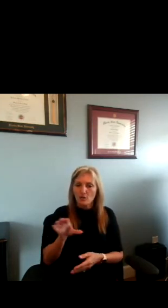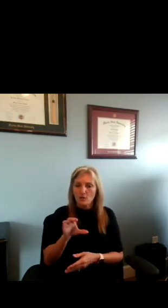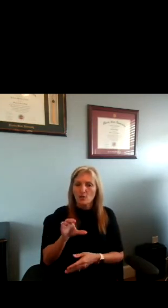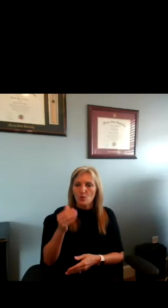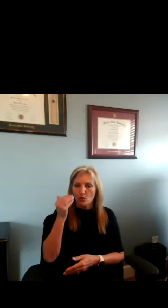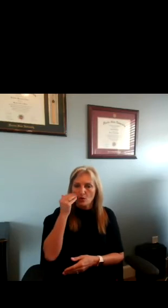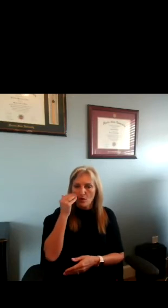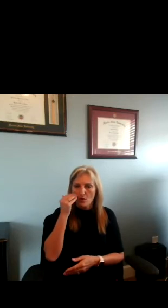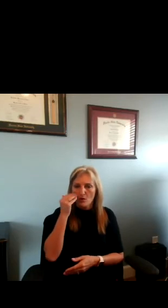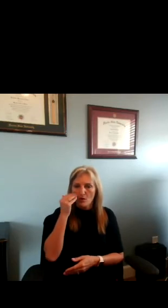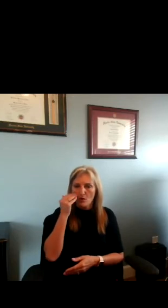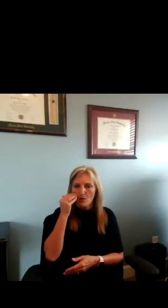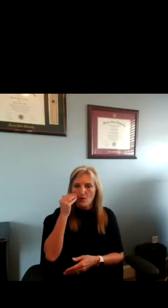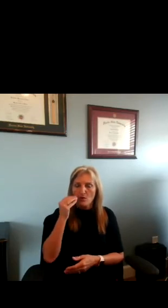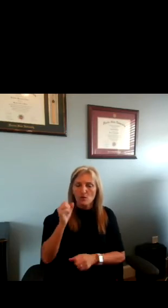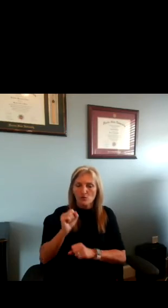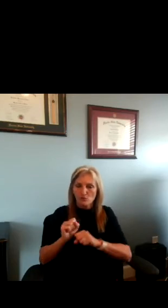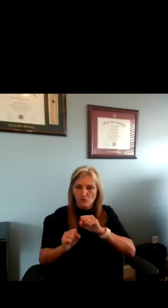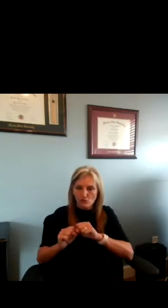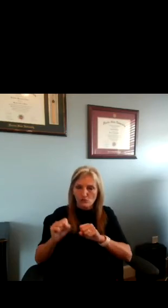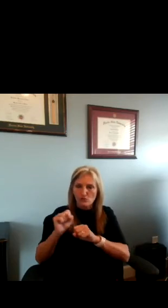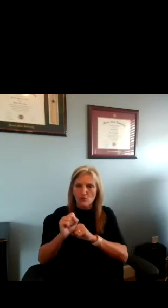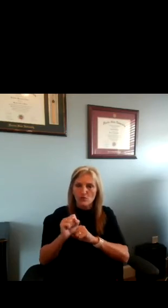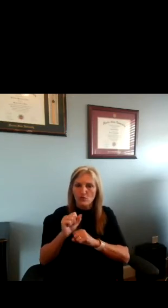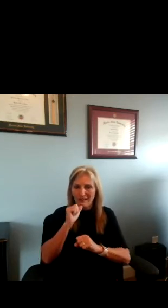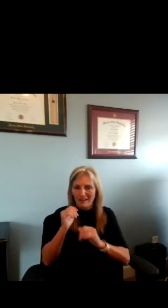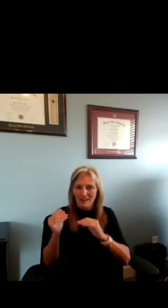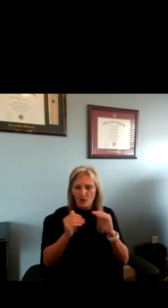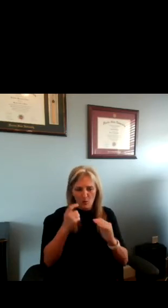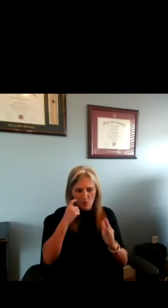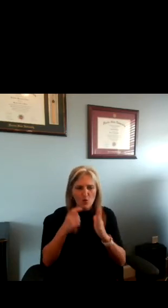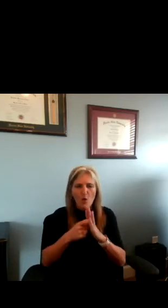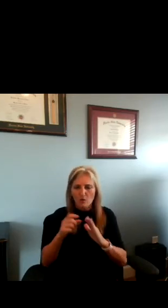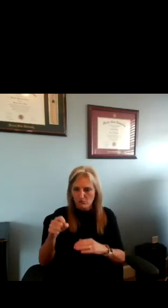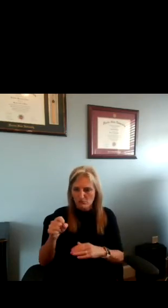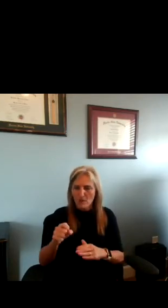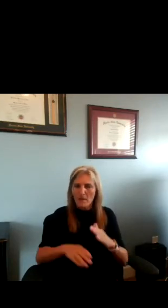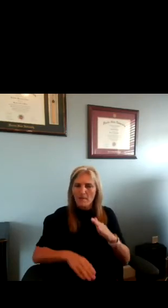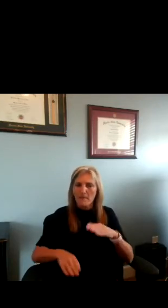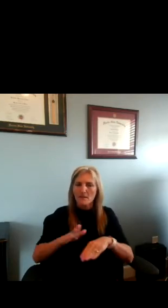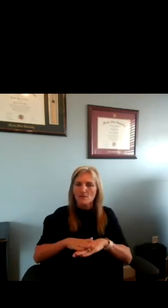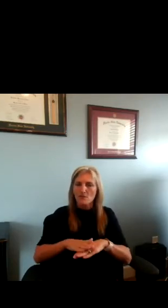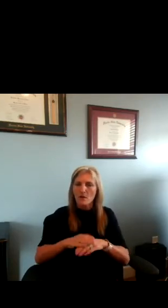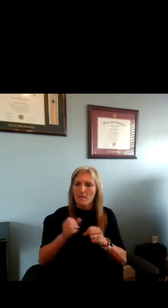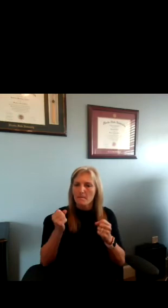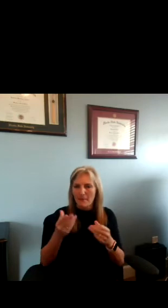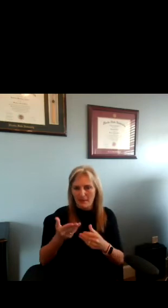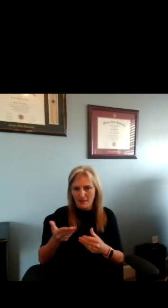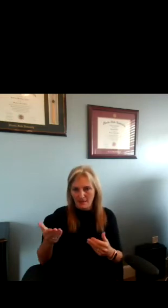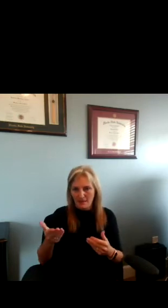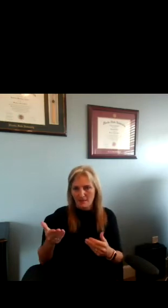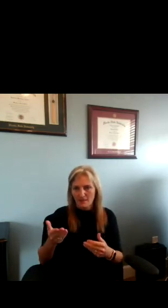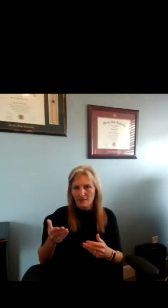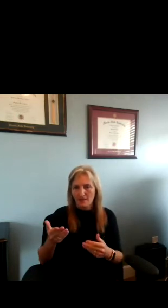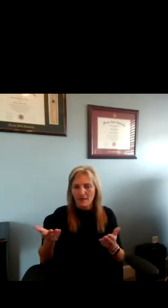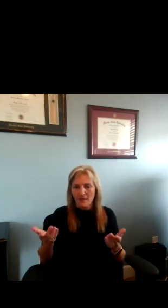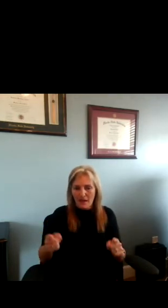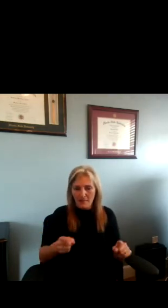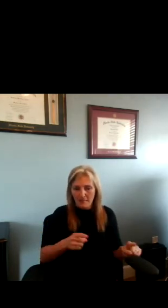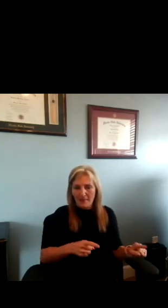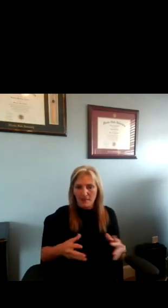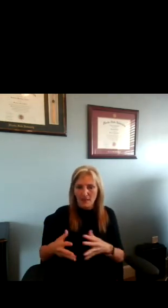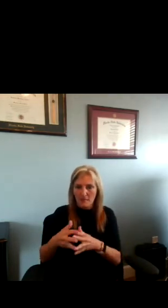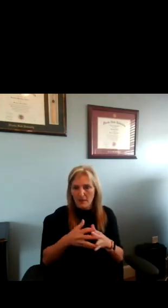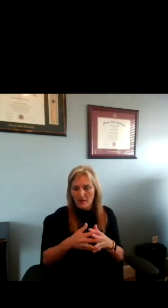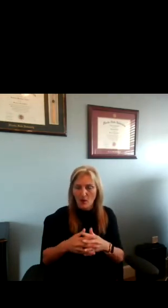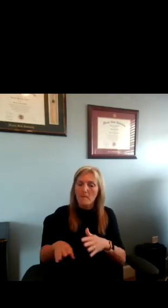acknowledge structural inequities that are based on many things, but in America, based